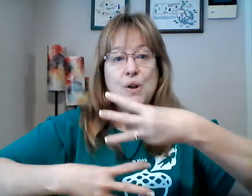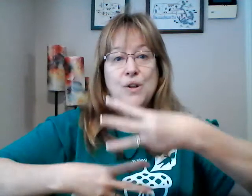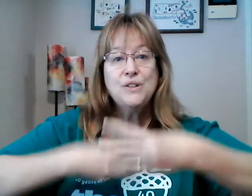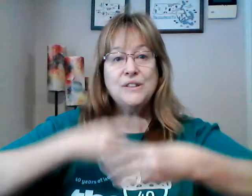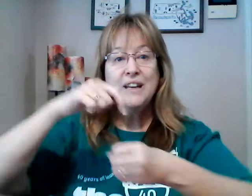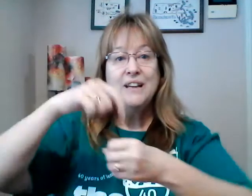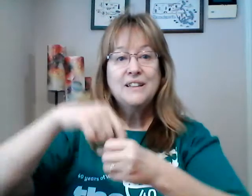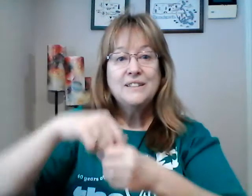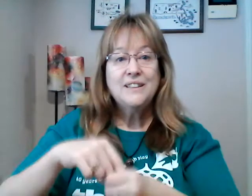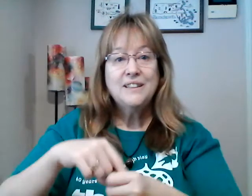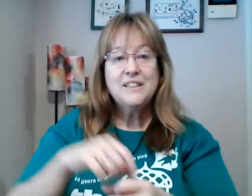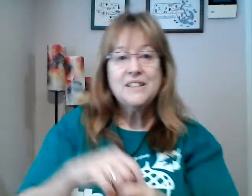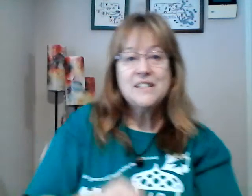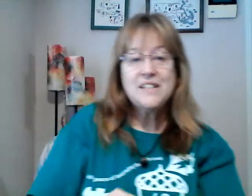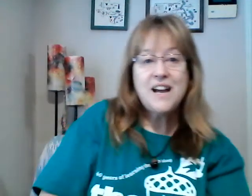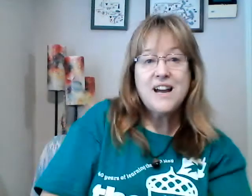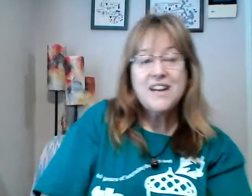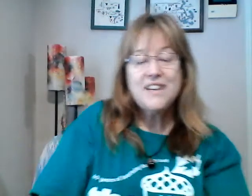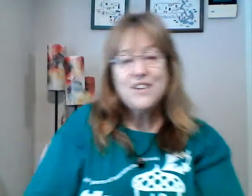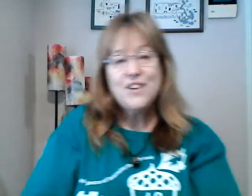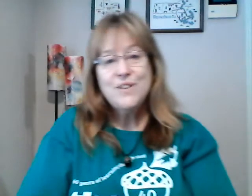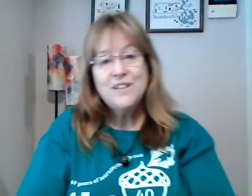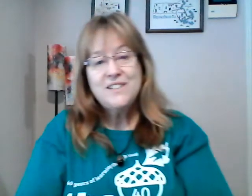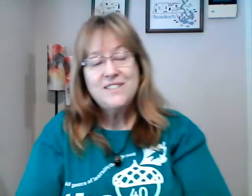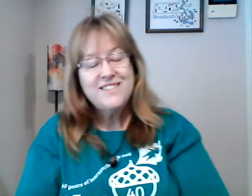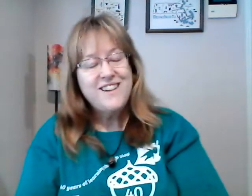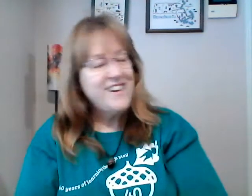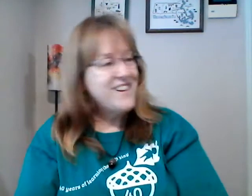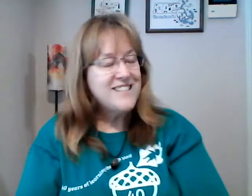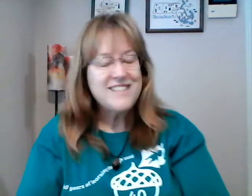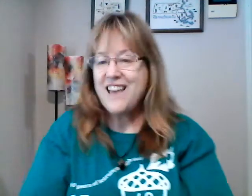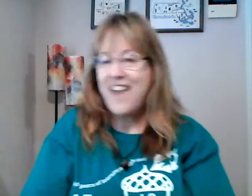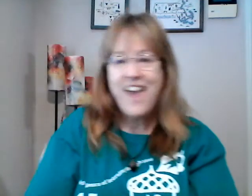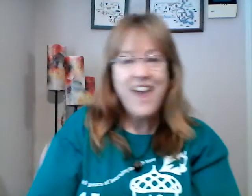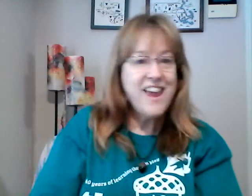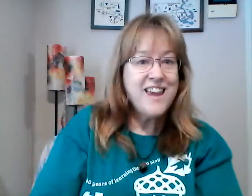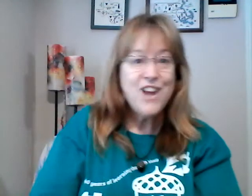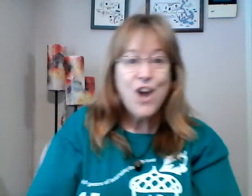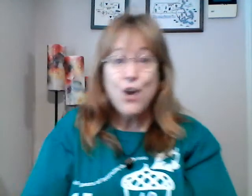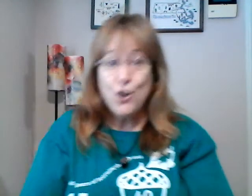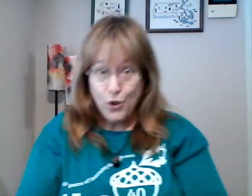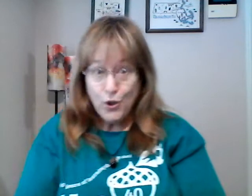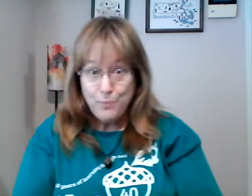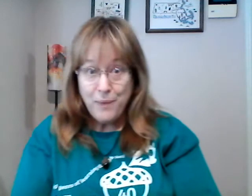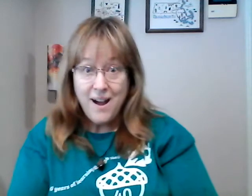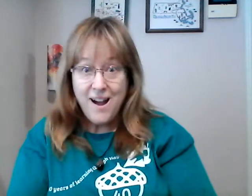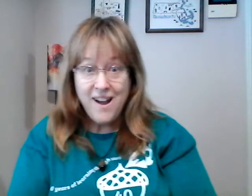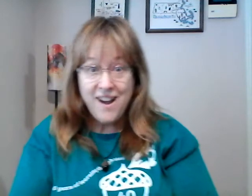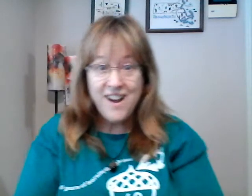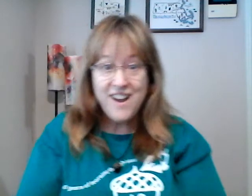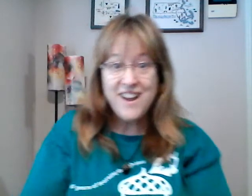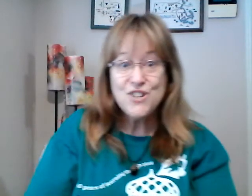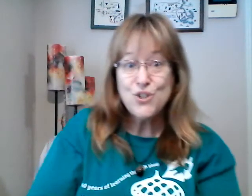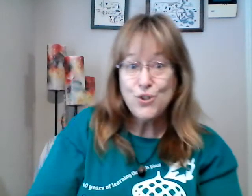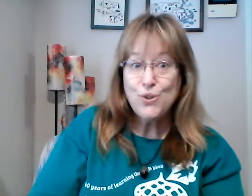And I will not say goodbye to